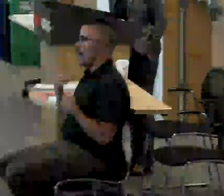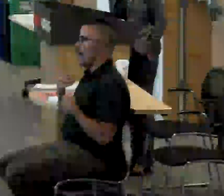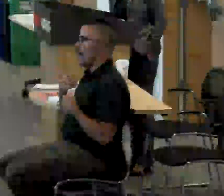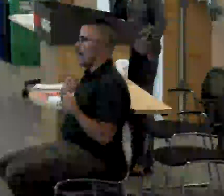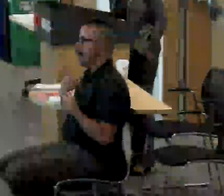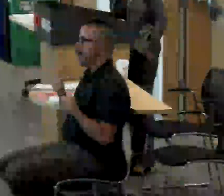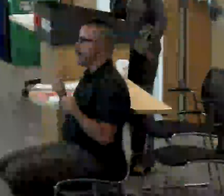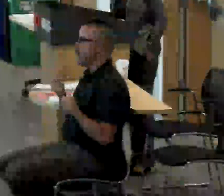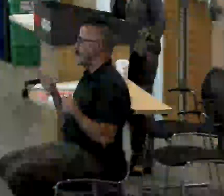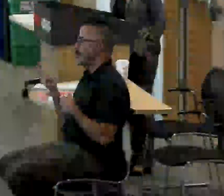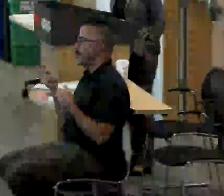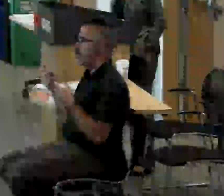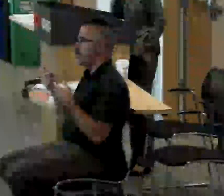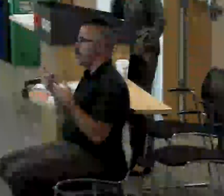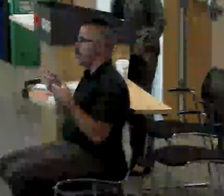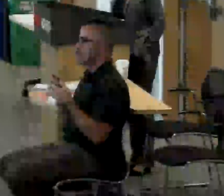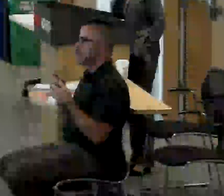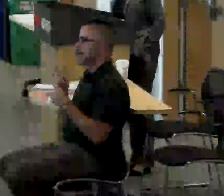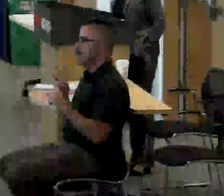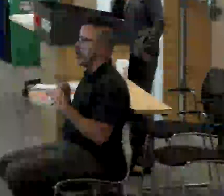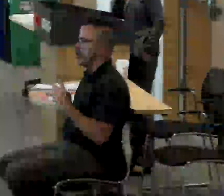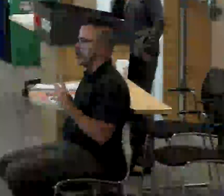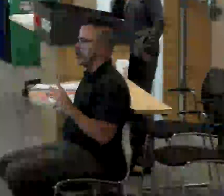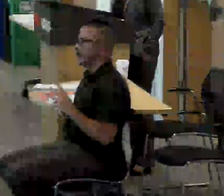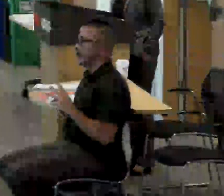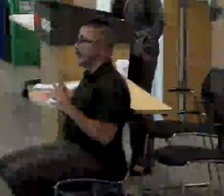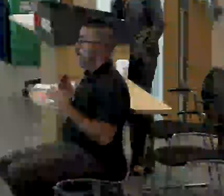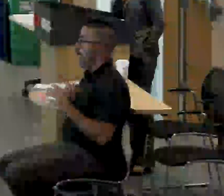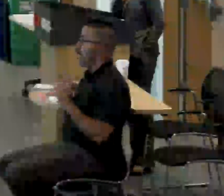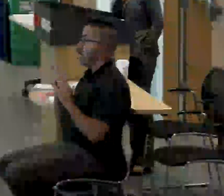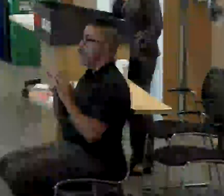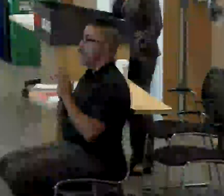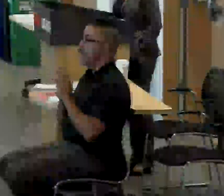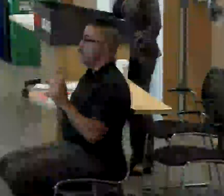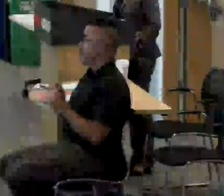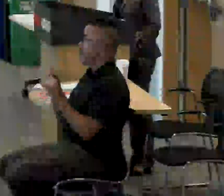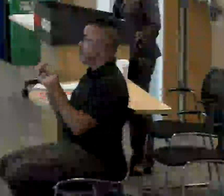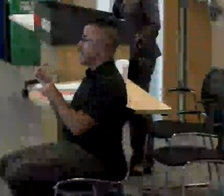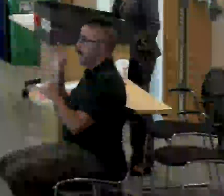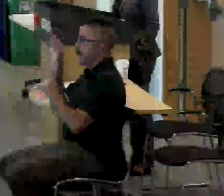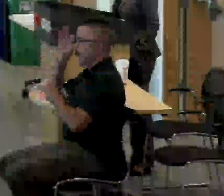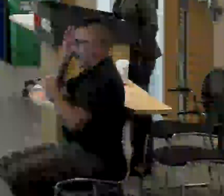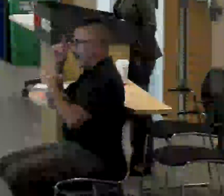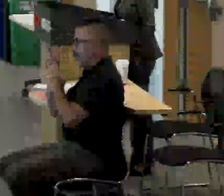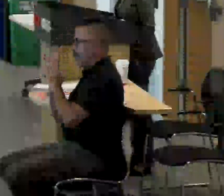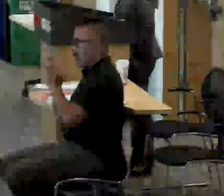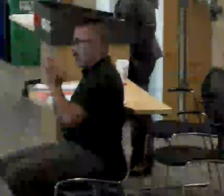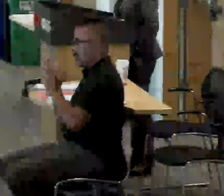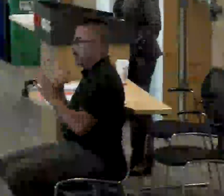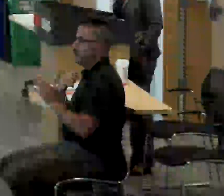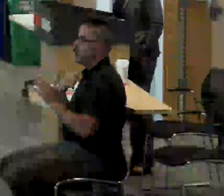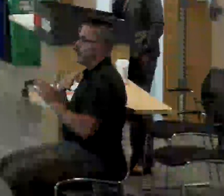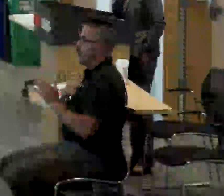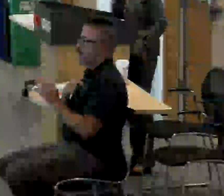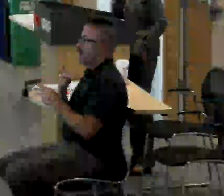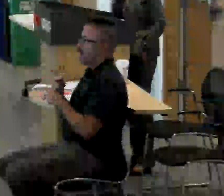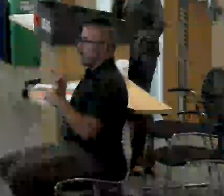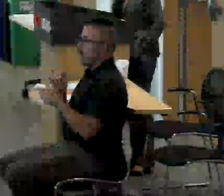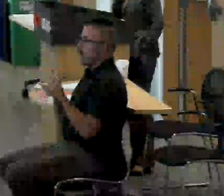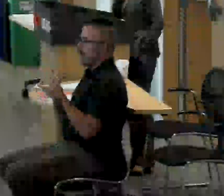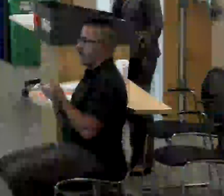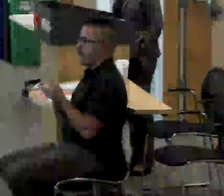bullet points on it. Our law mirrors the federal law. It's been kept intentionally broad.